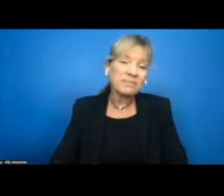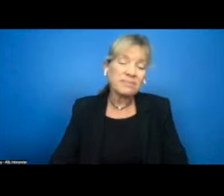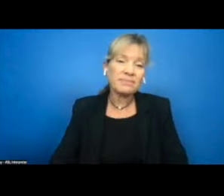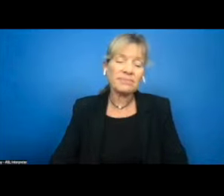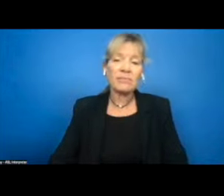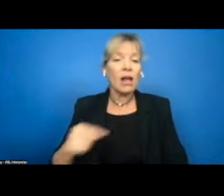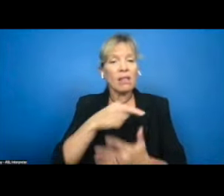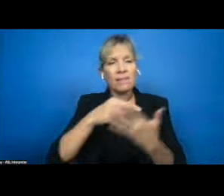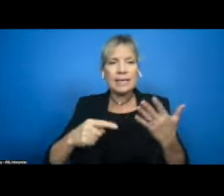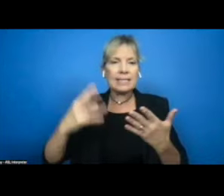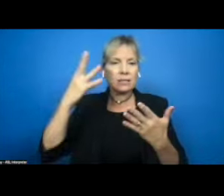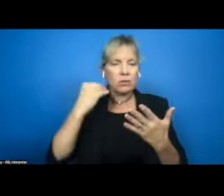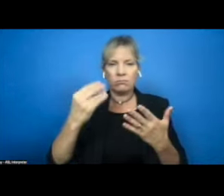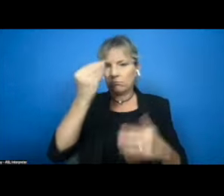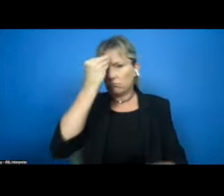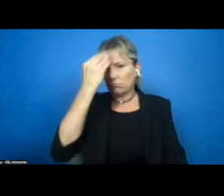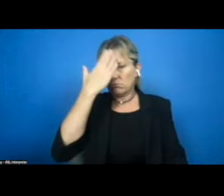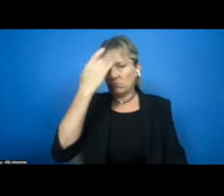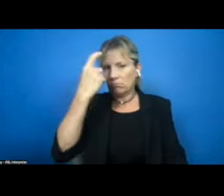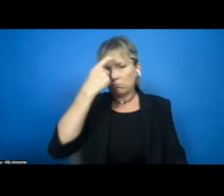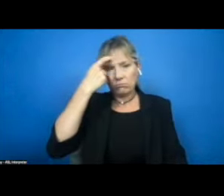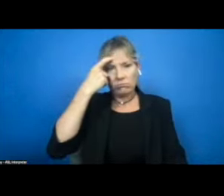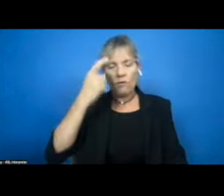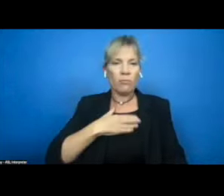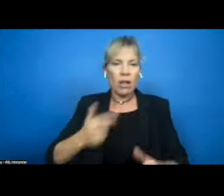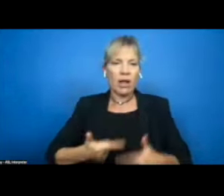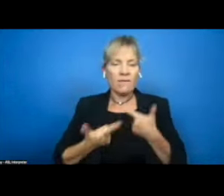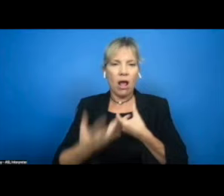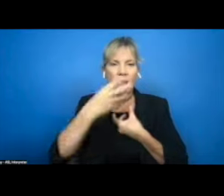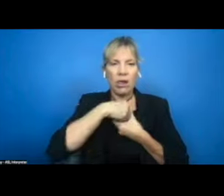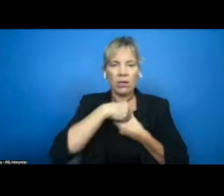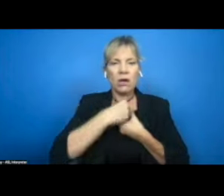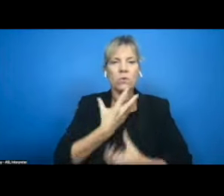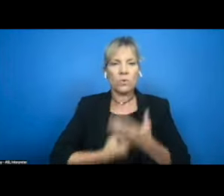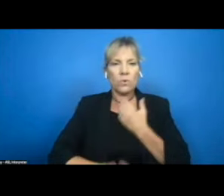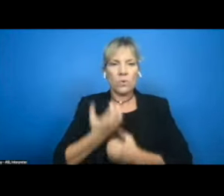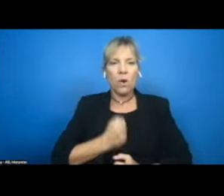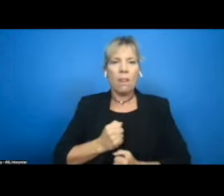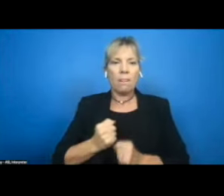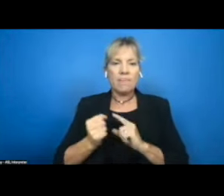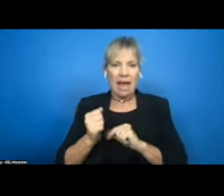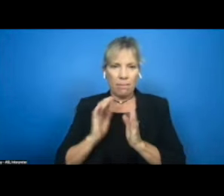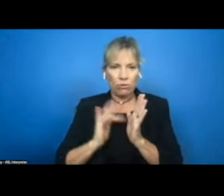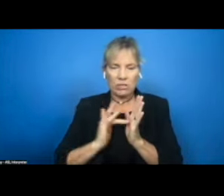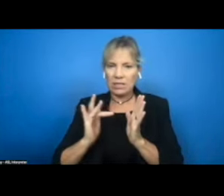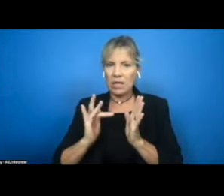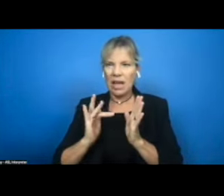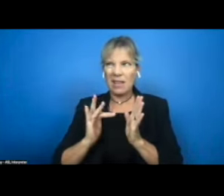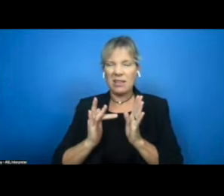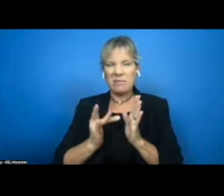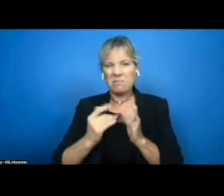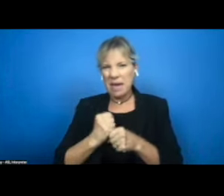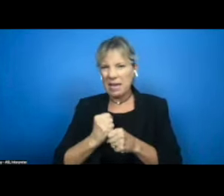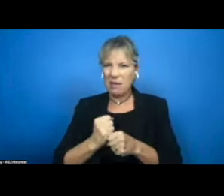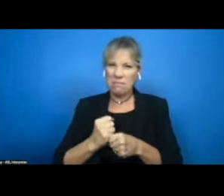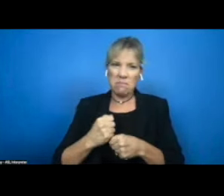These experiences stayed with me throughout my life, and I internalized the abuse and somehow made it my fault.